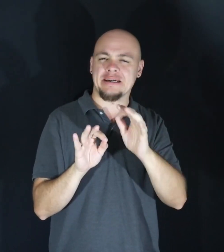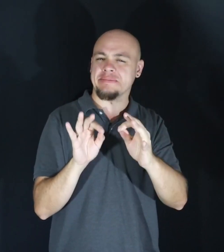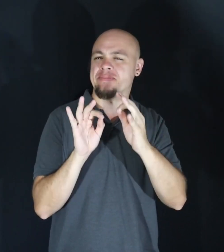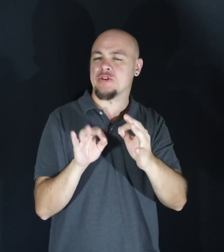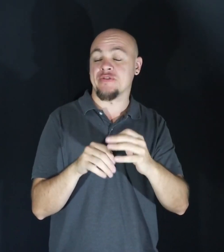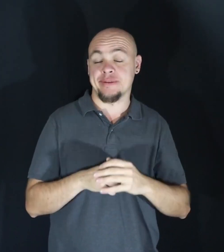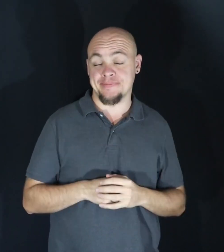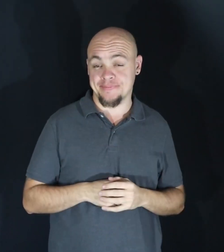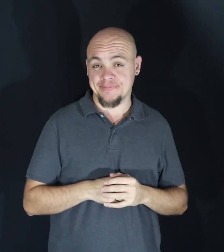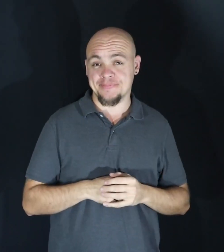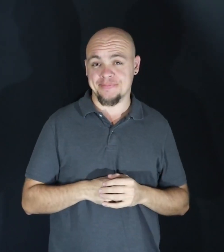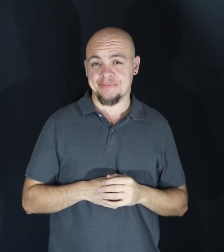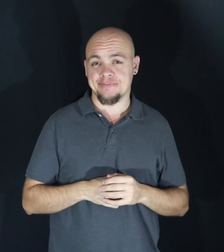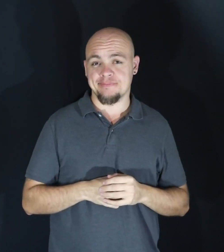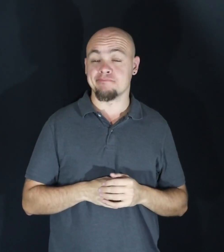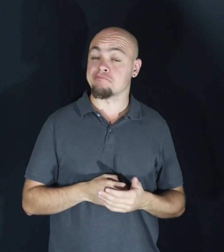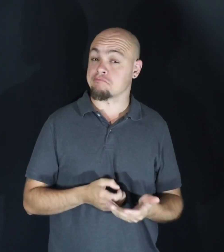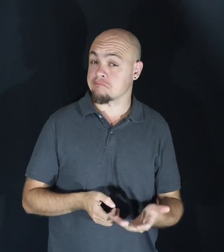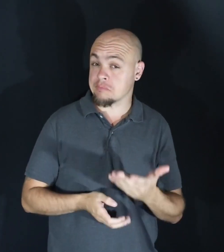activated.